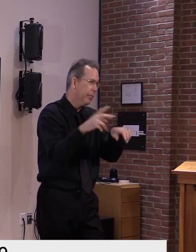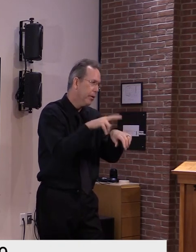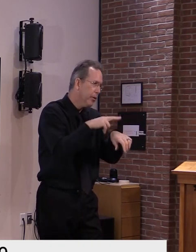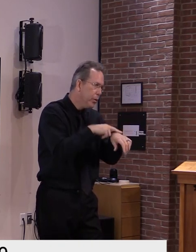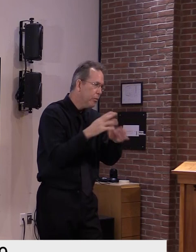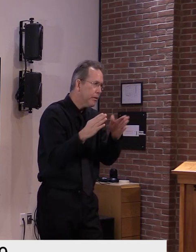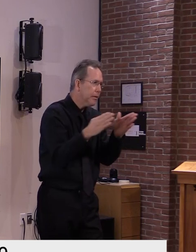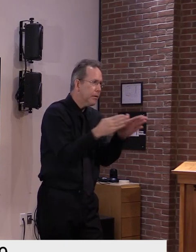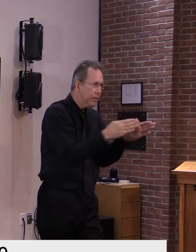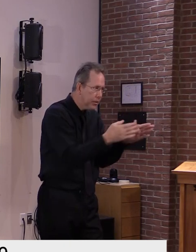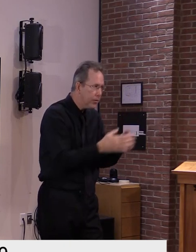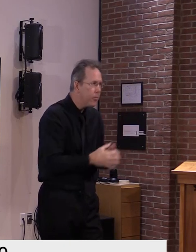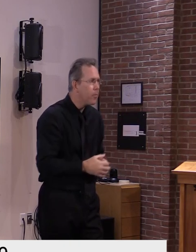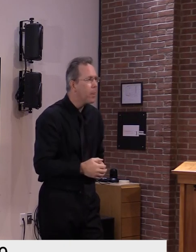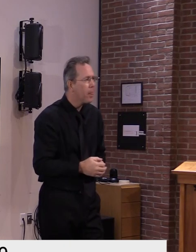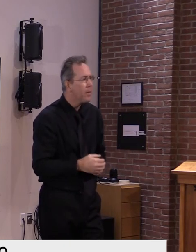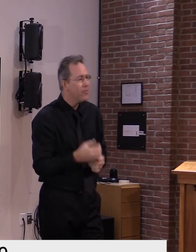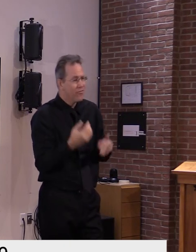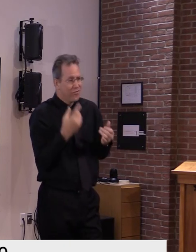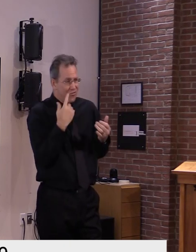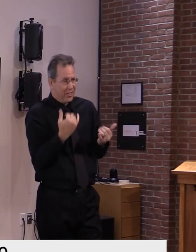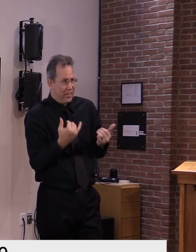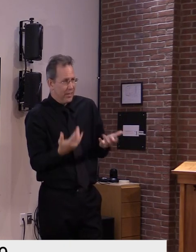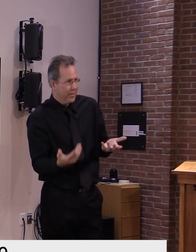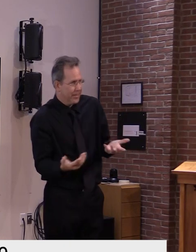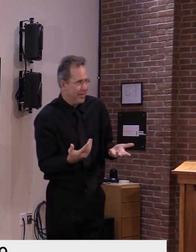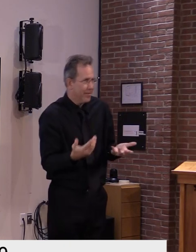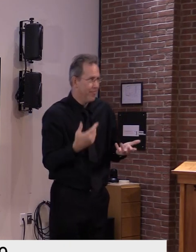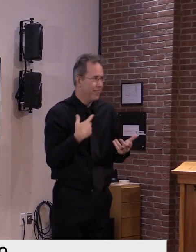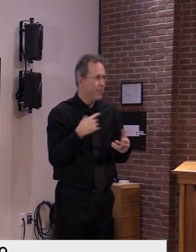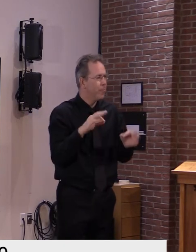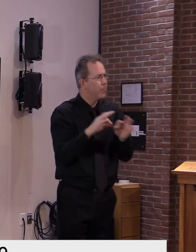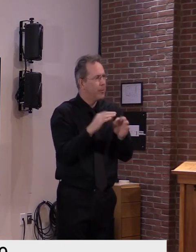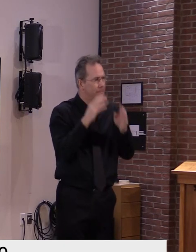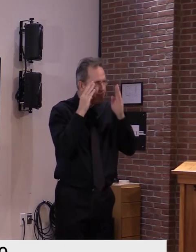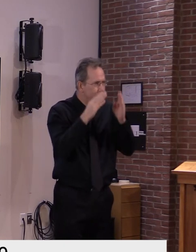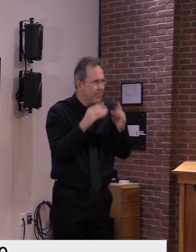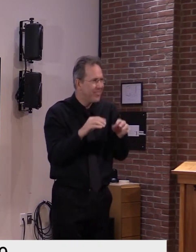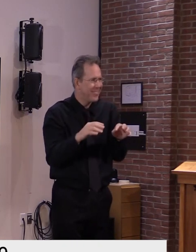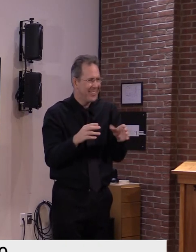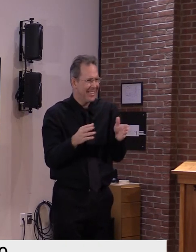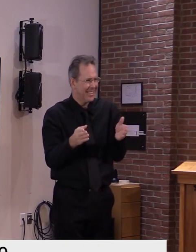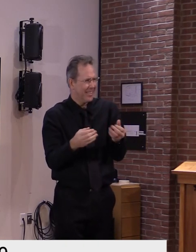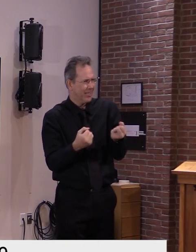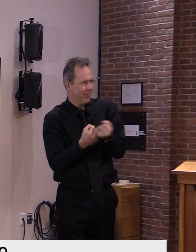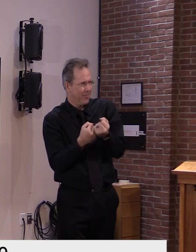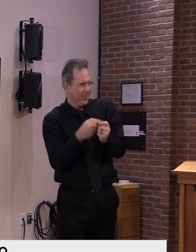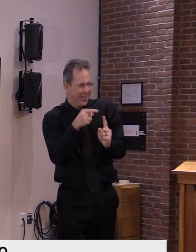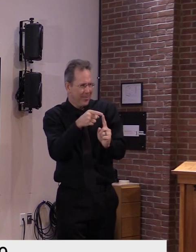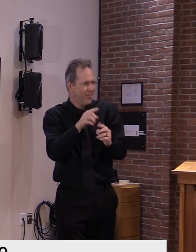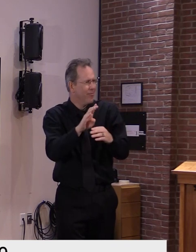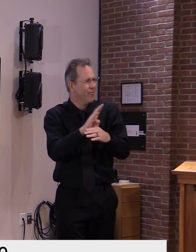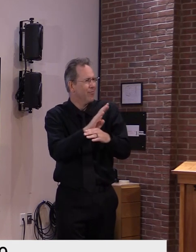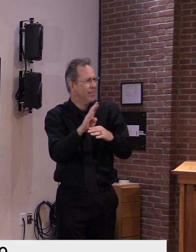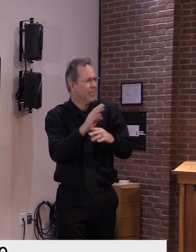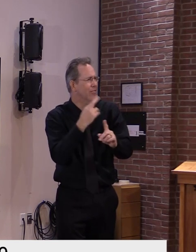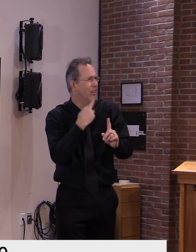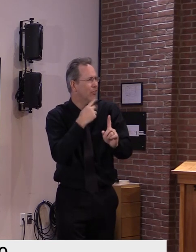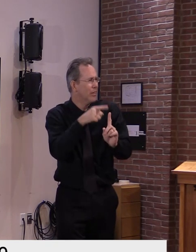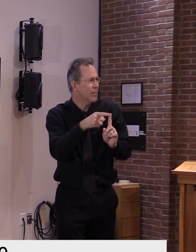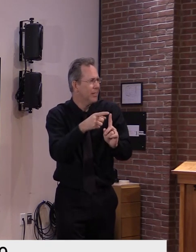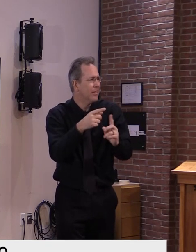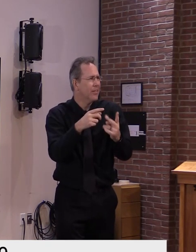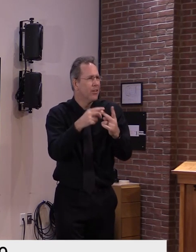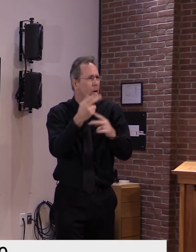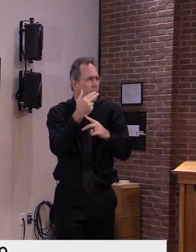We'll continue to focus on the hospitality sector. With this next round, hopefully there's going to be a next round, and I'm